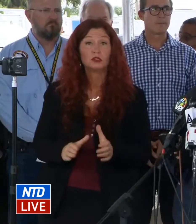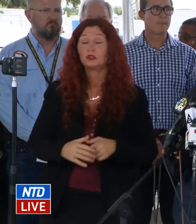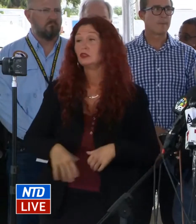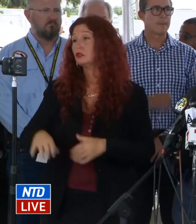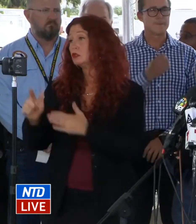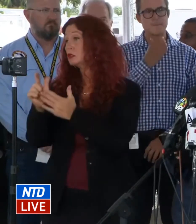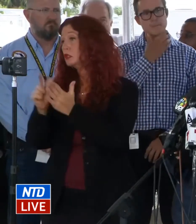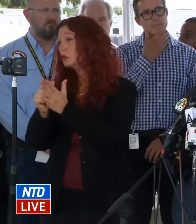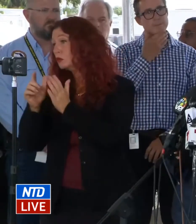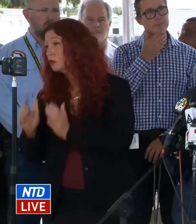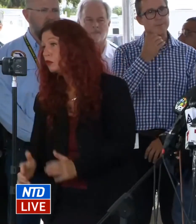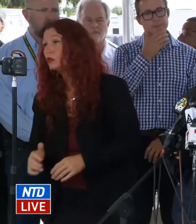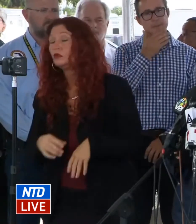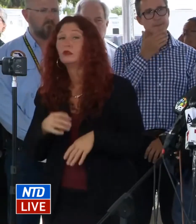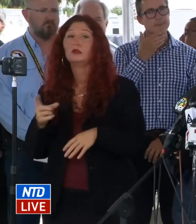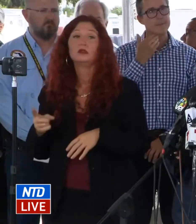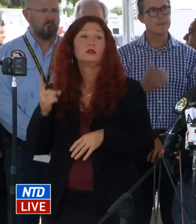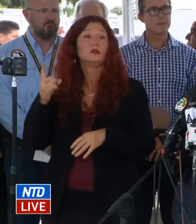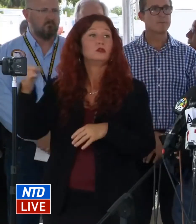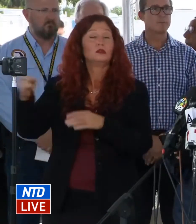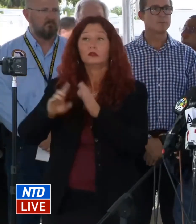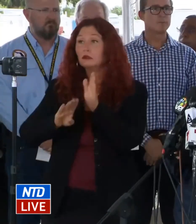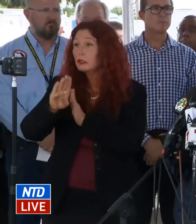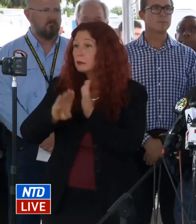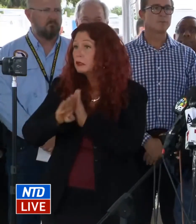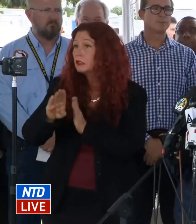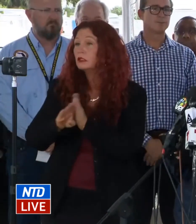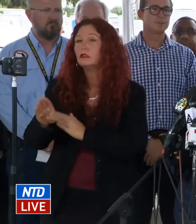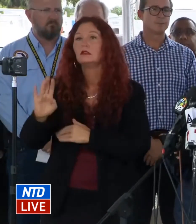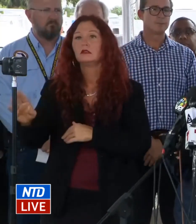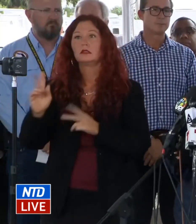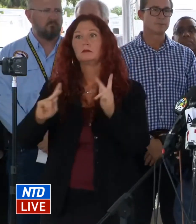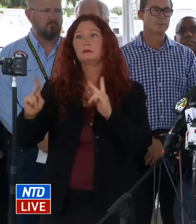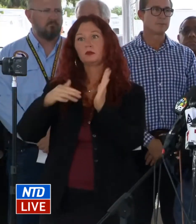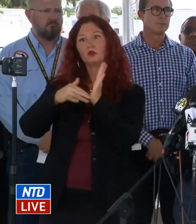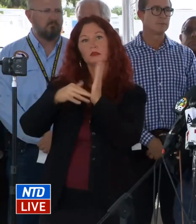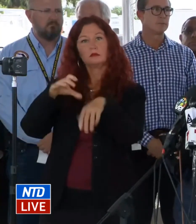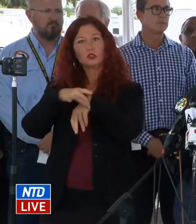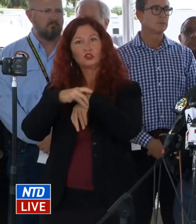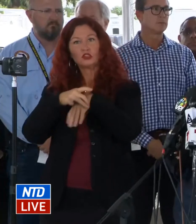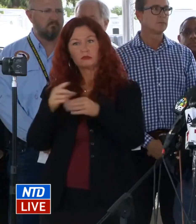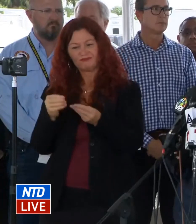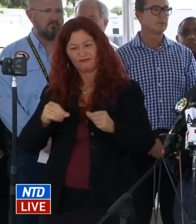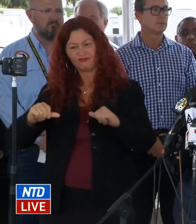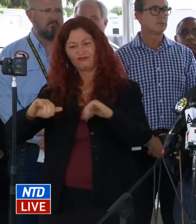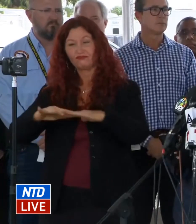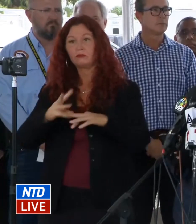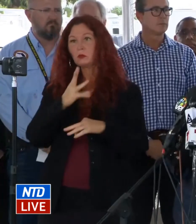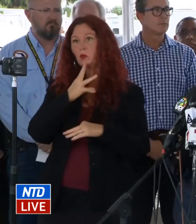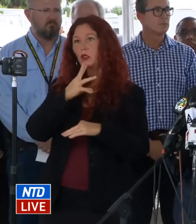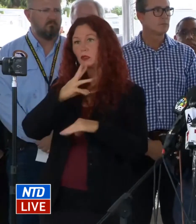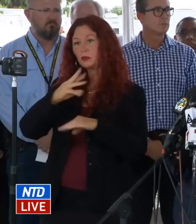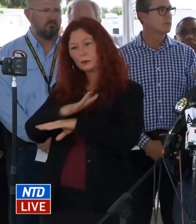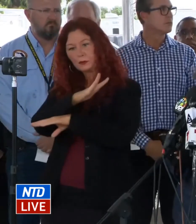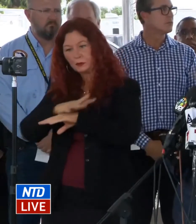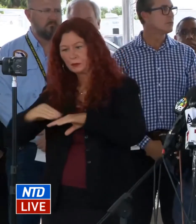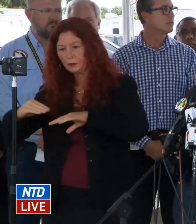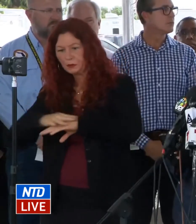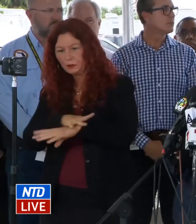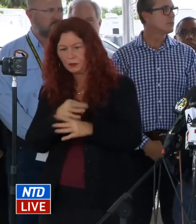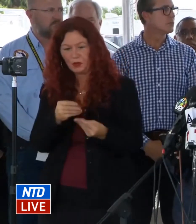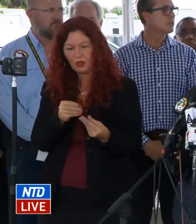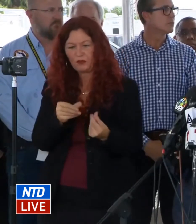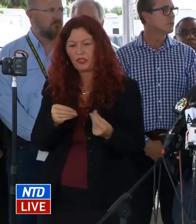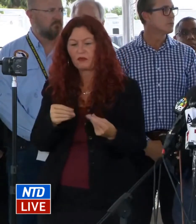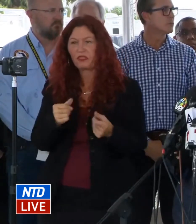development to soil to geology, to look closely at every possible angle on this